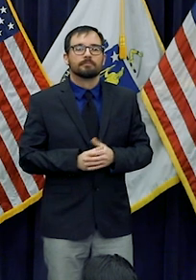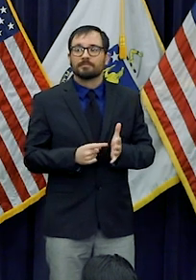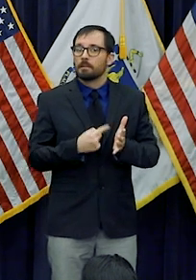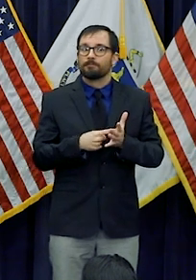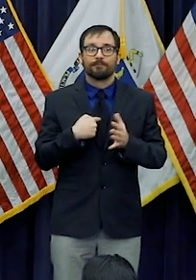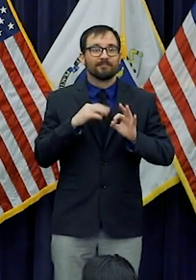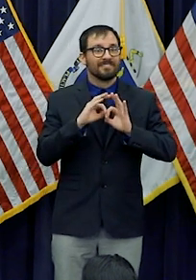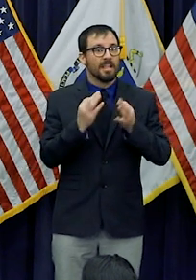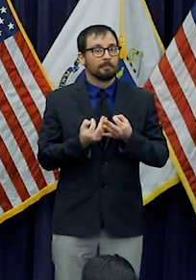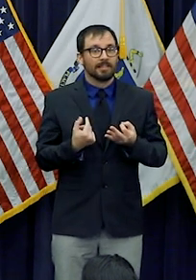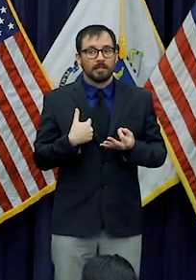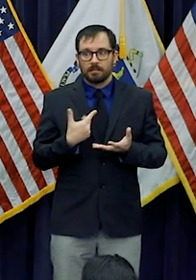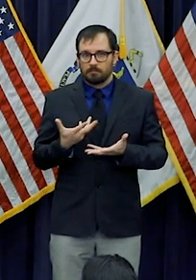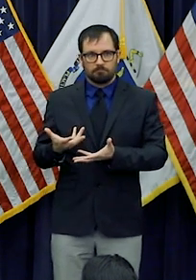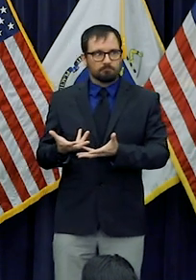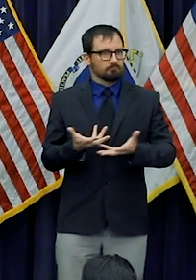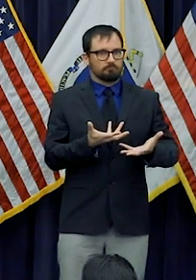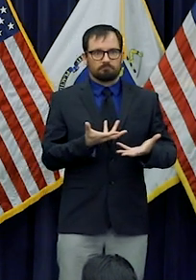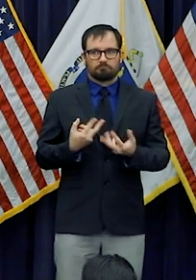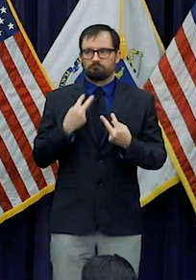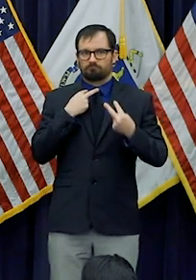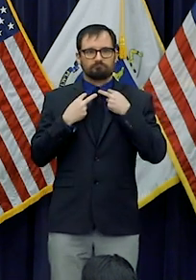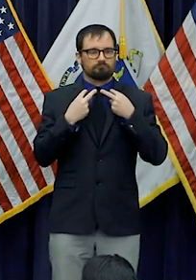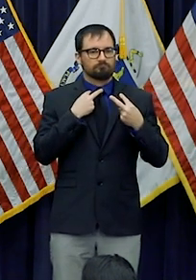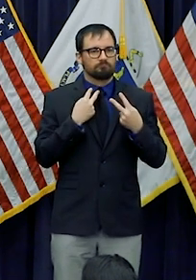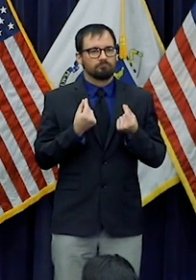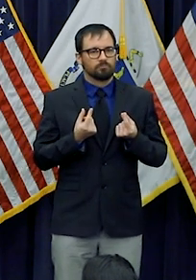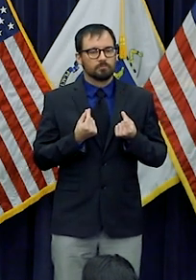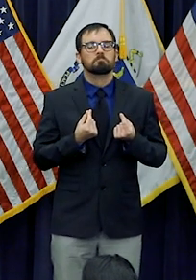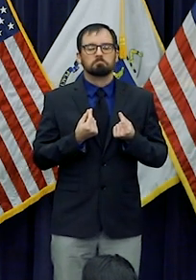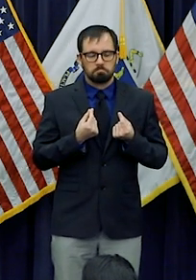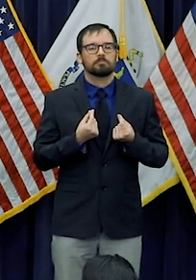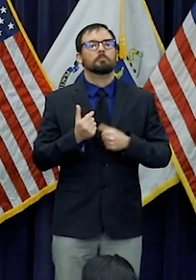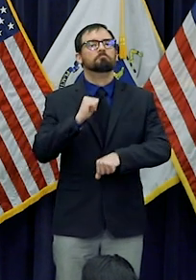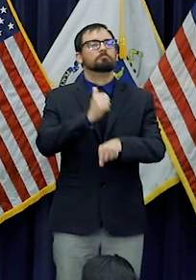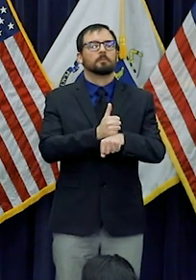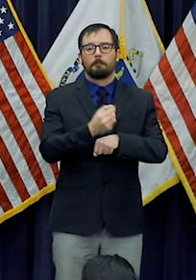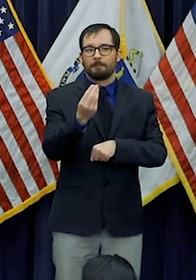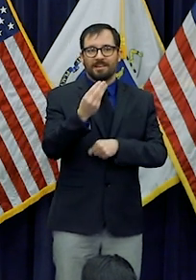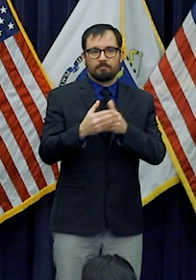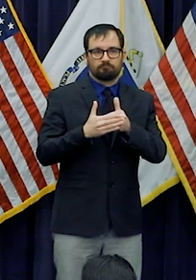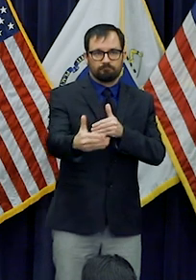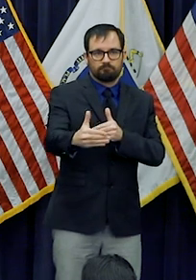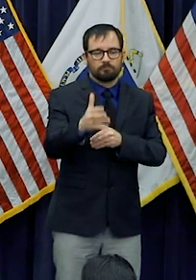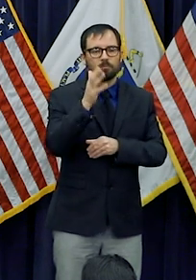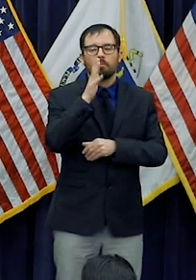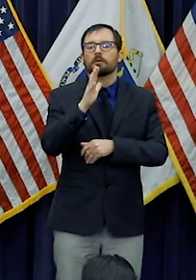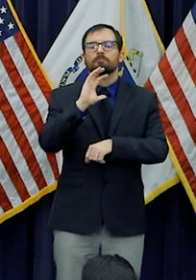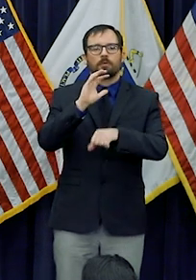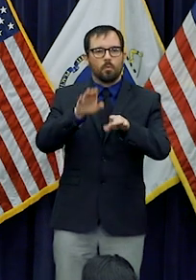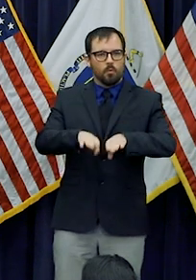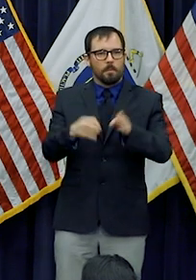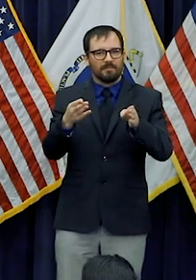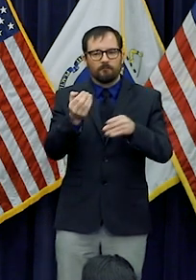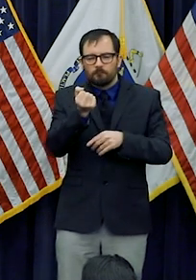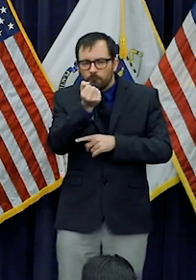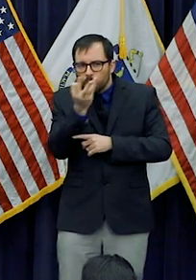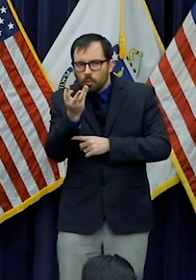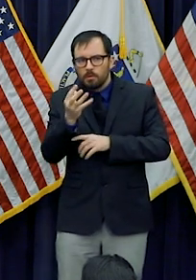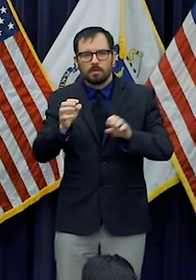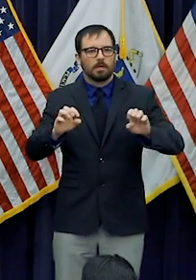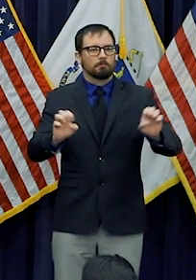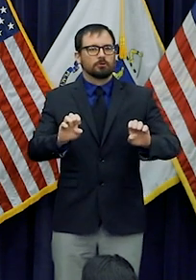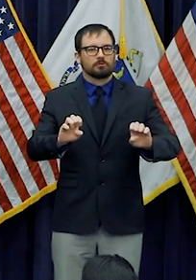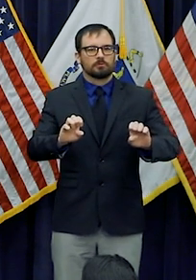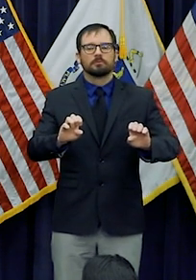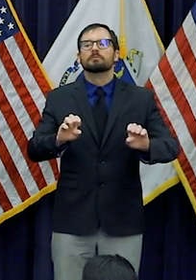Monday, we will open, as many other states have, some selected sites to serve as emergency drop-in child care services for